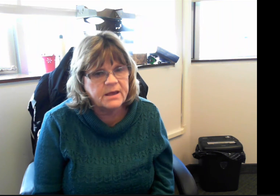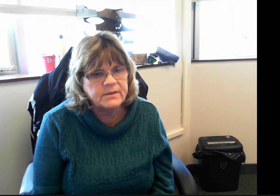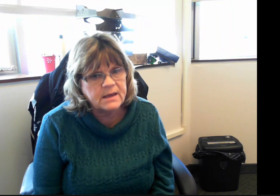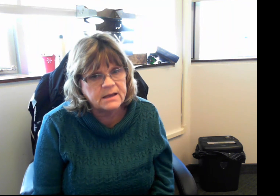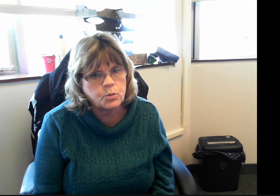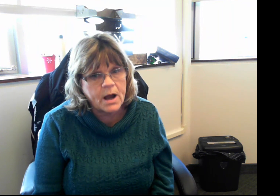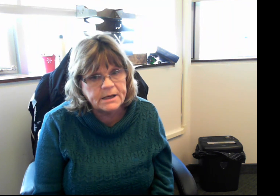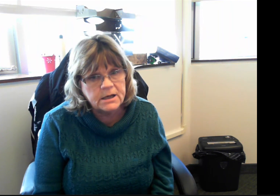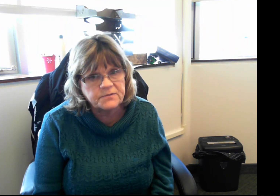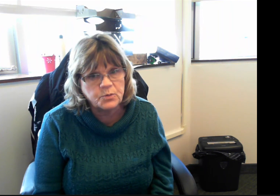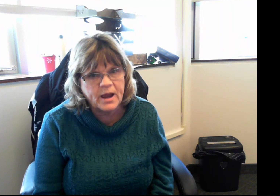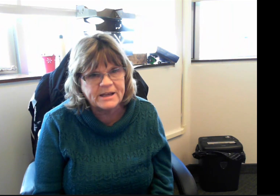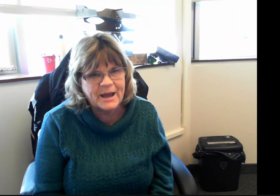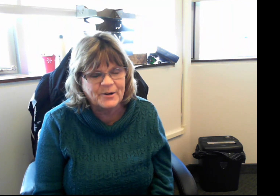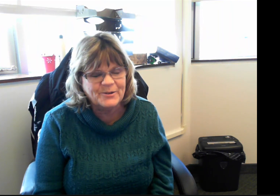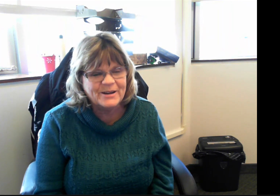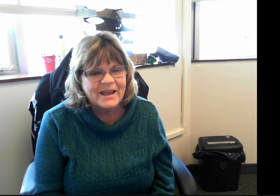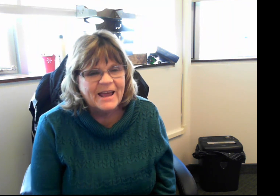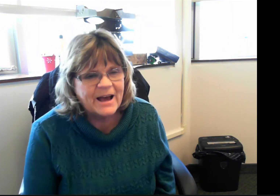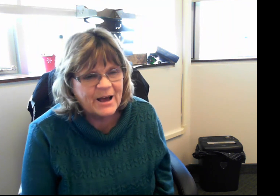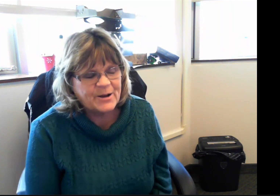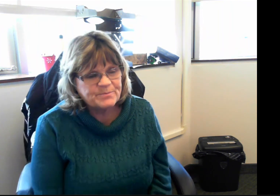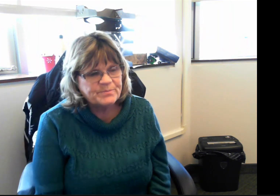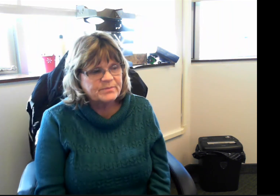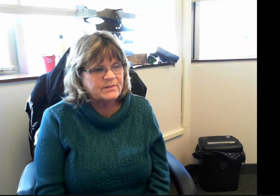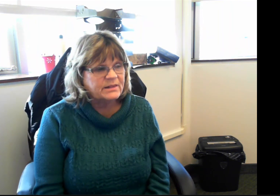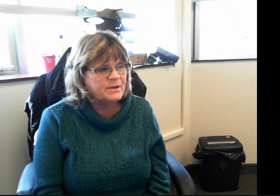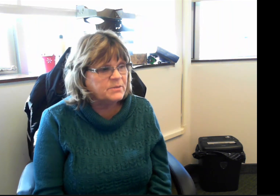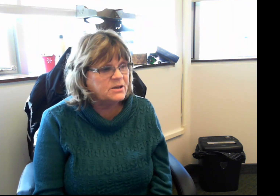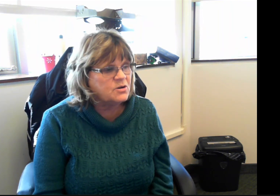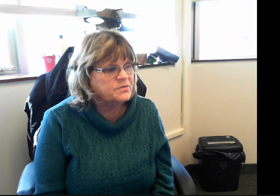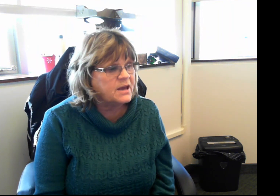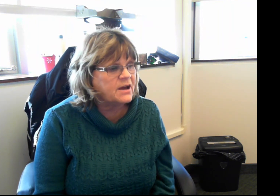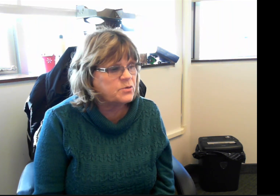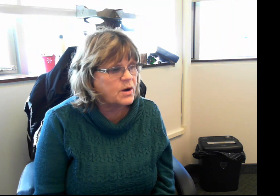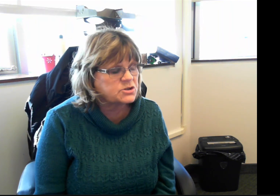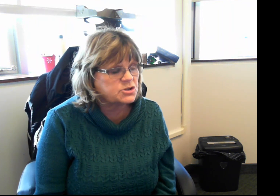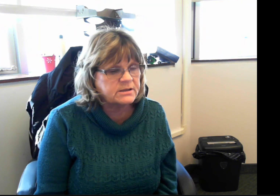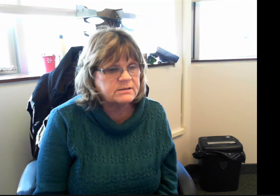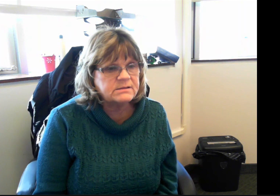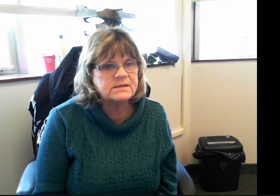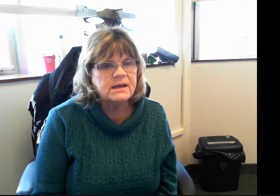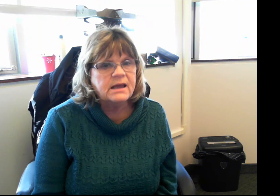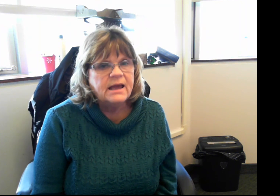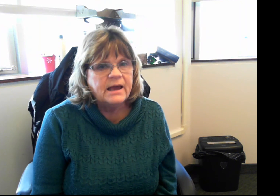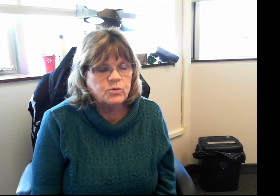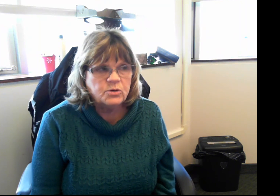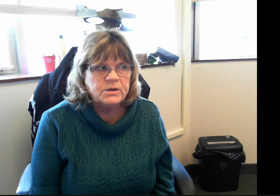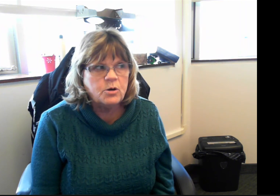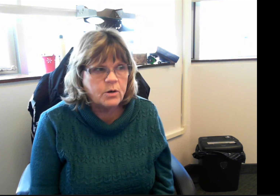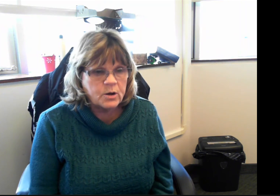think that's quite enough for right now. Let me know if you have questions, and we'll be going